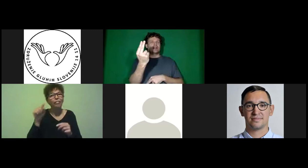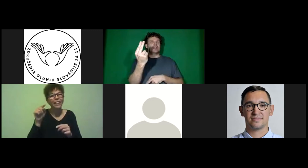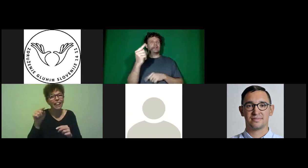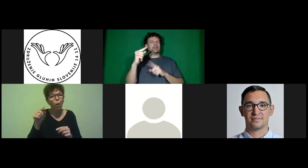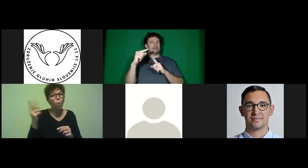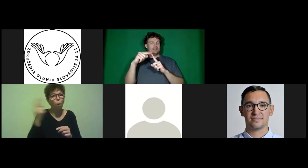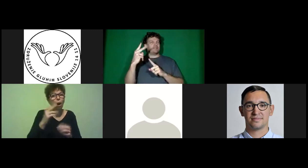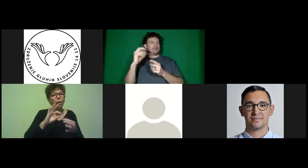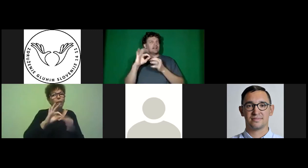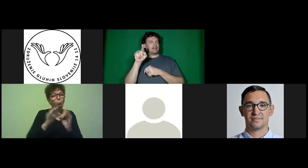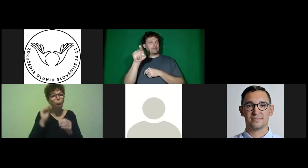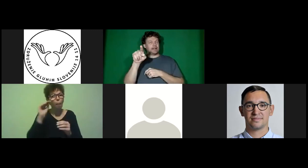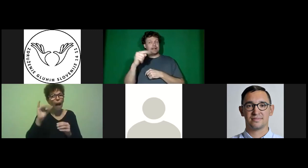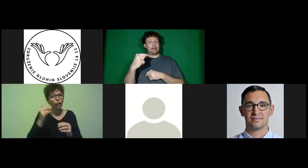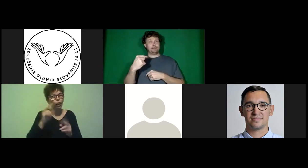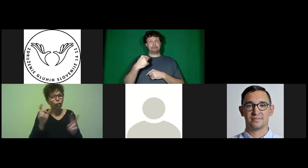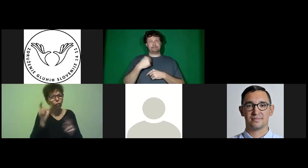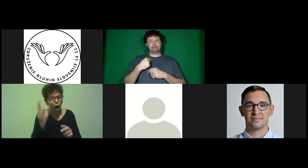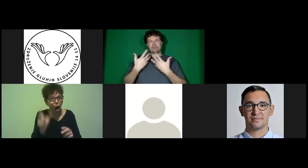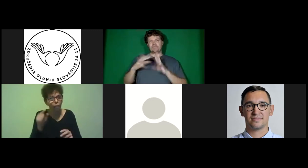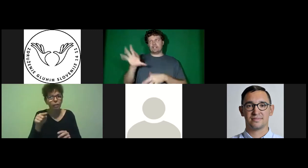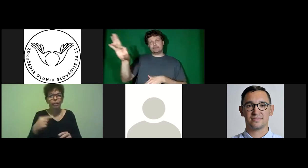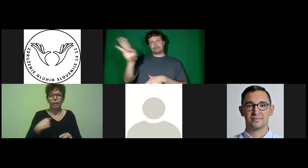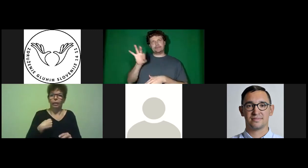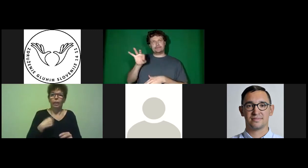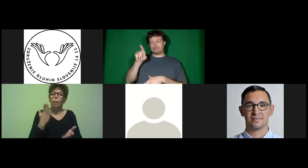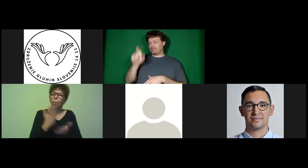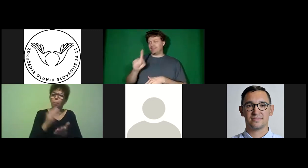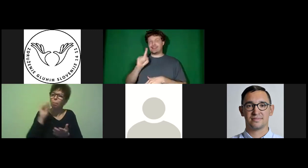as you saw, once it was aired on television,